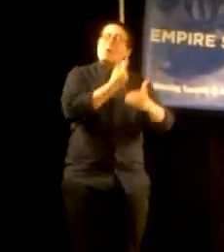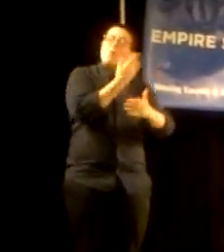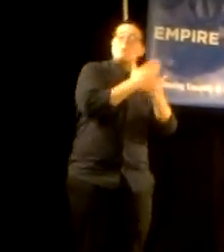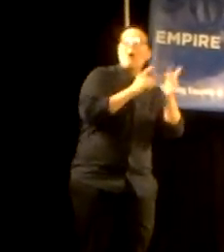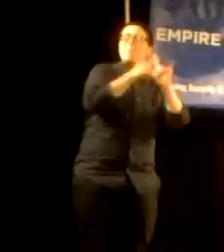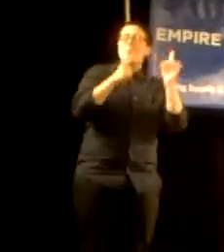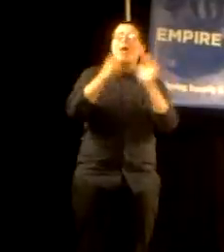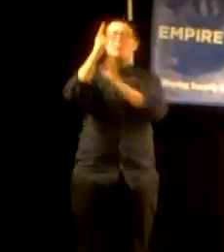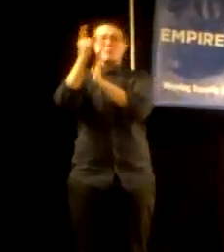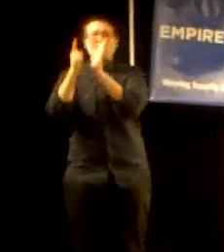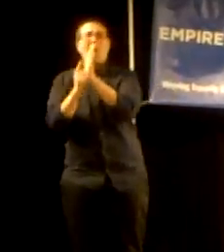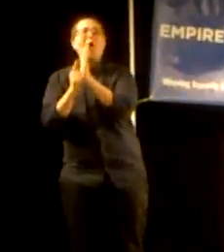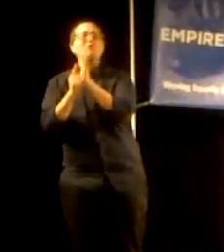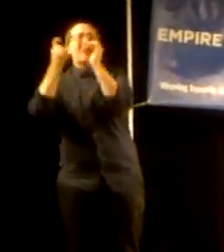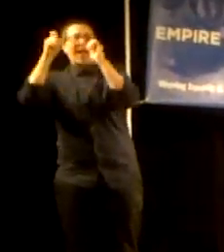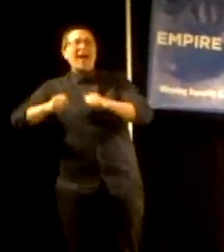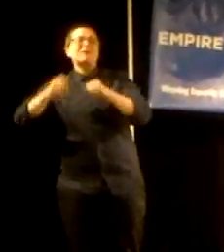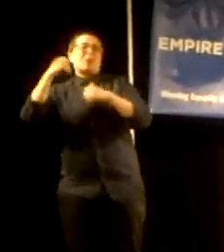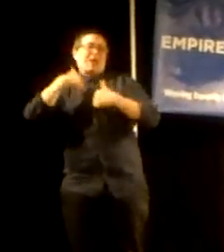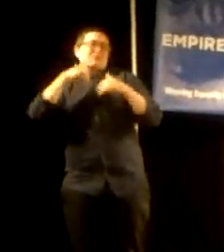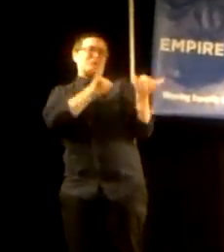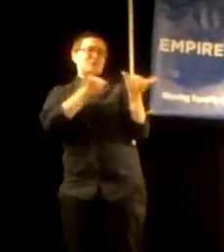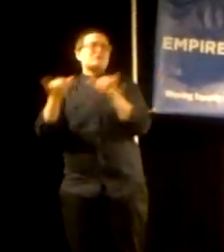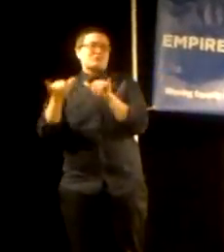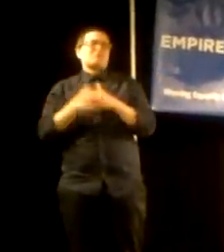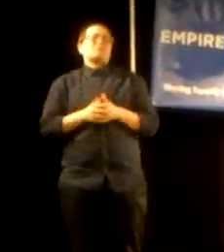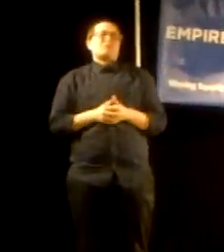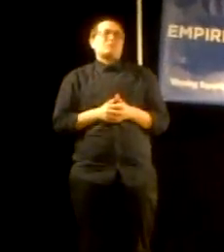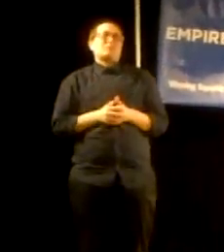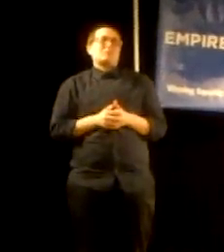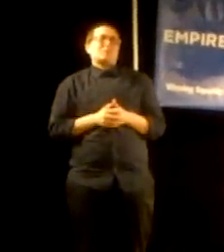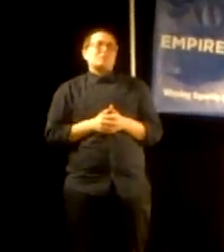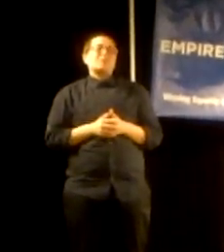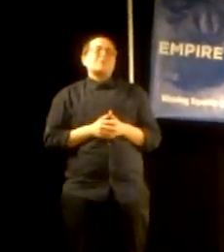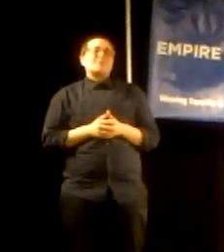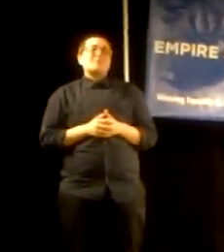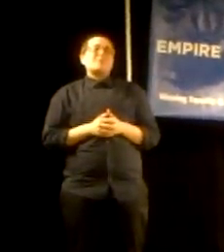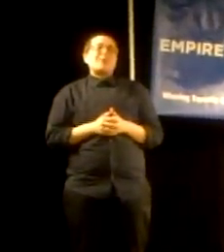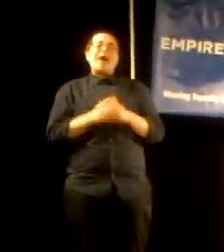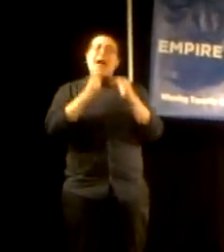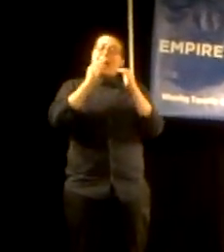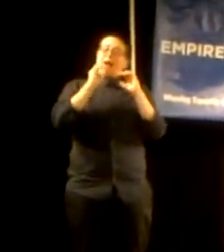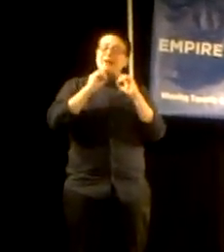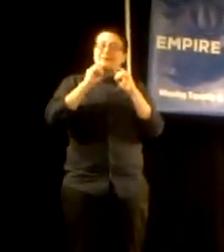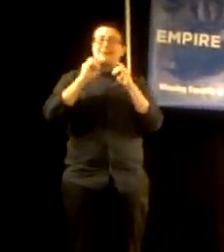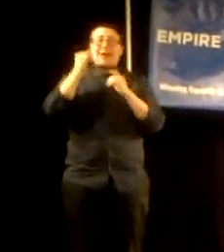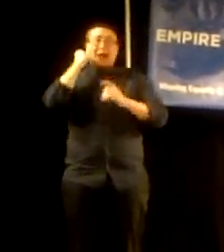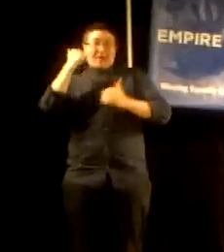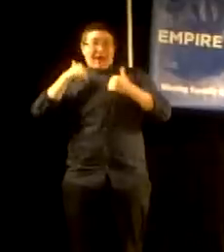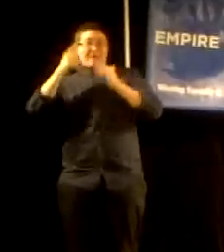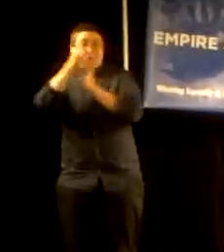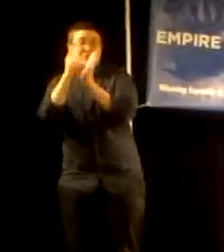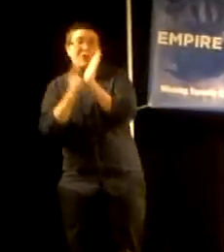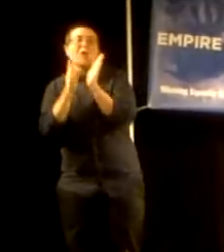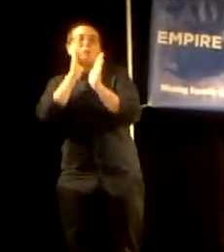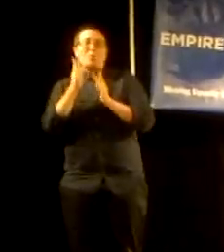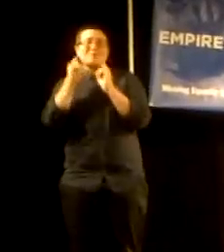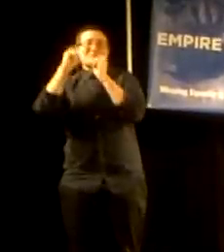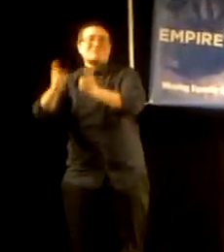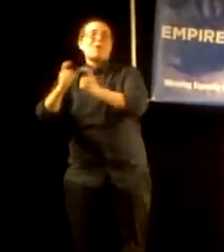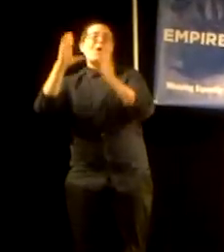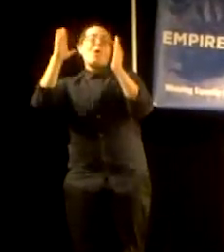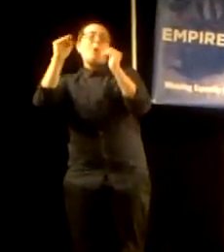to give a sense of hope to so many of us who feel there is none. It's time for our state senate to do its job